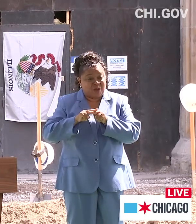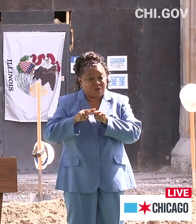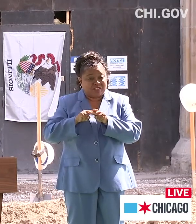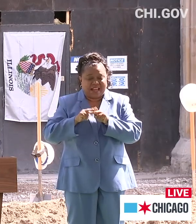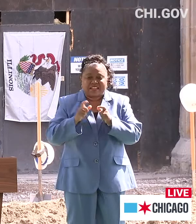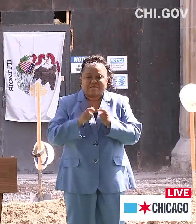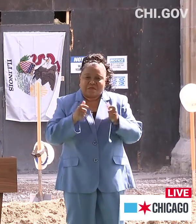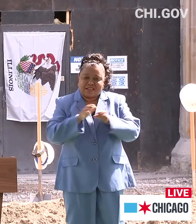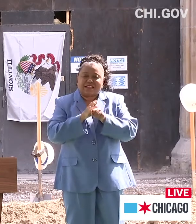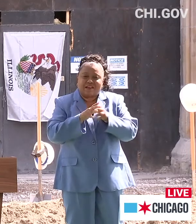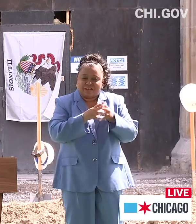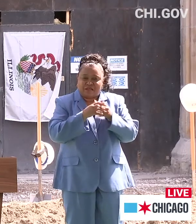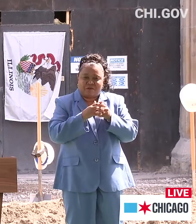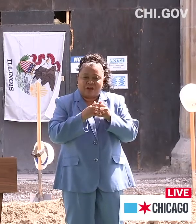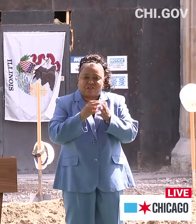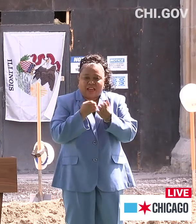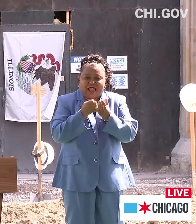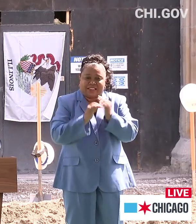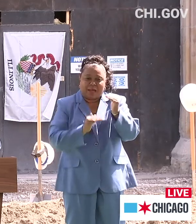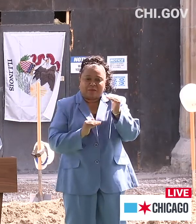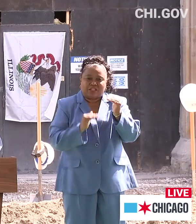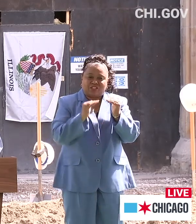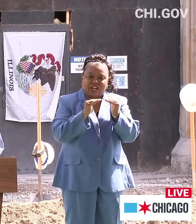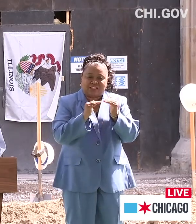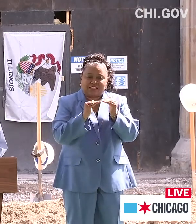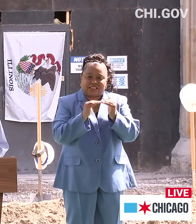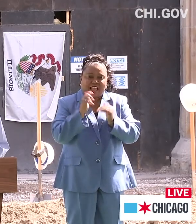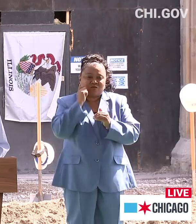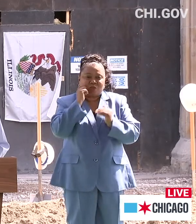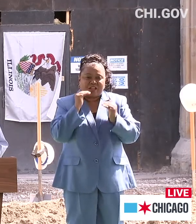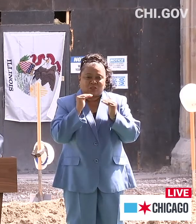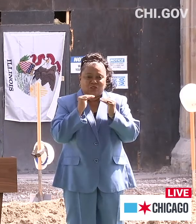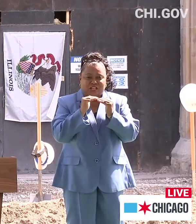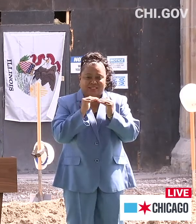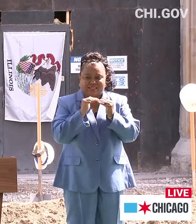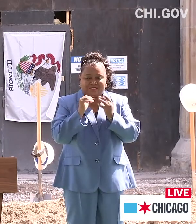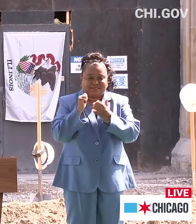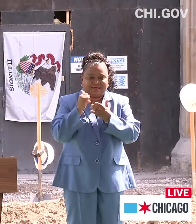is big enough in America for economic justice and rail justice. Thank you.